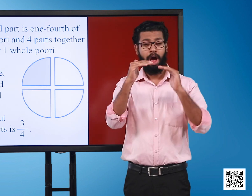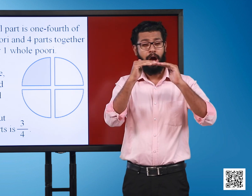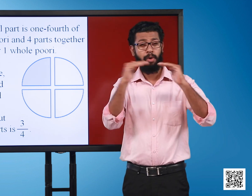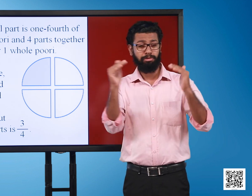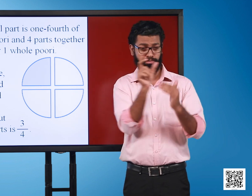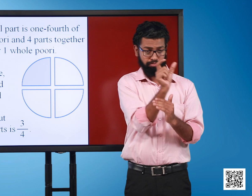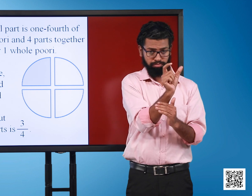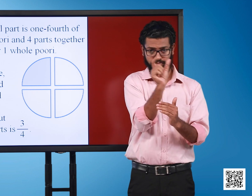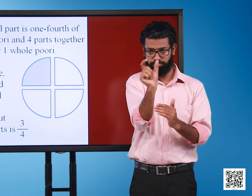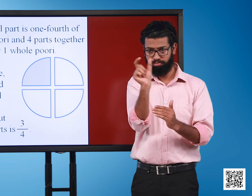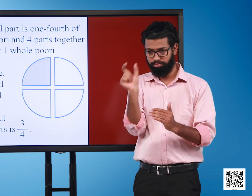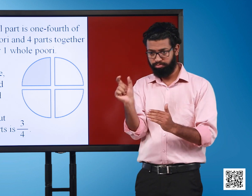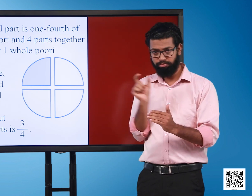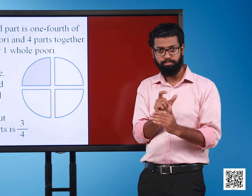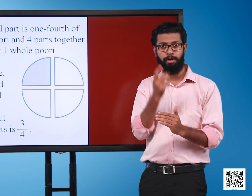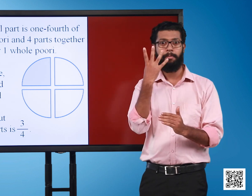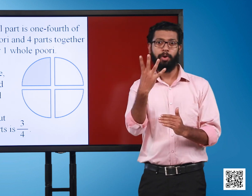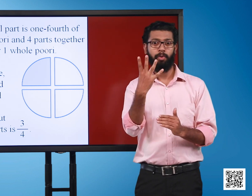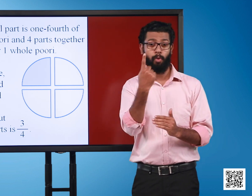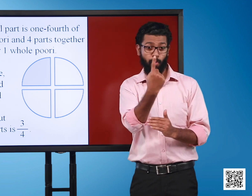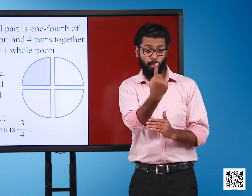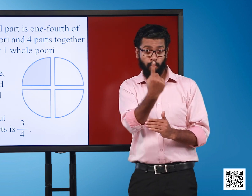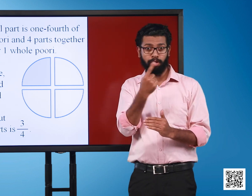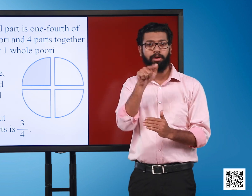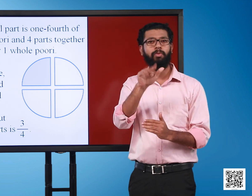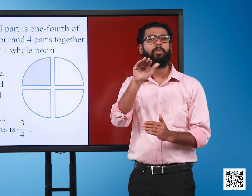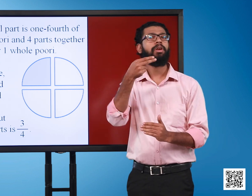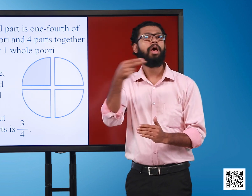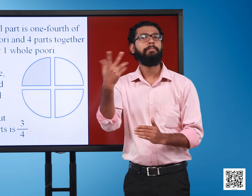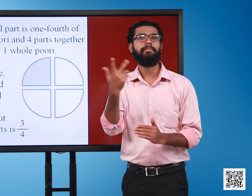4 upon 4 or 1 whole puri.